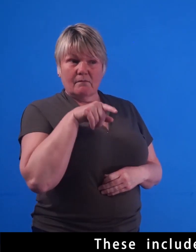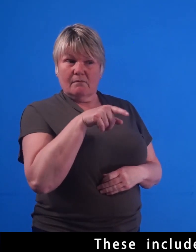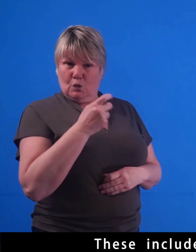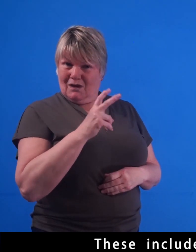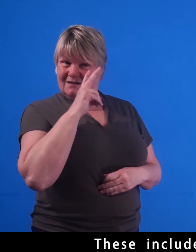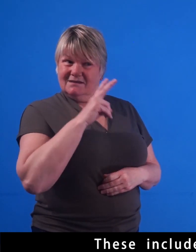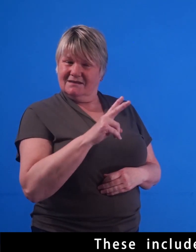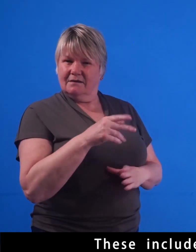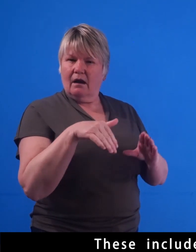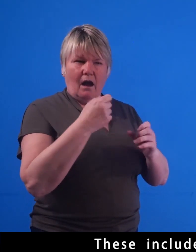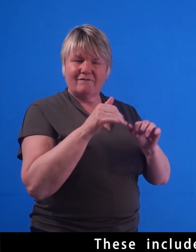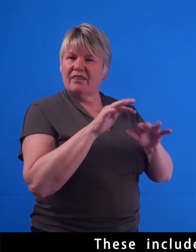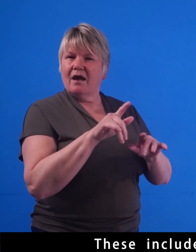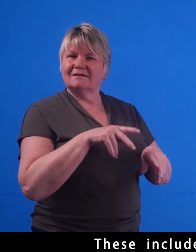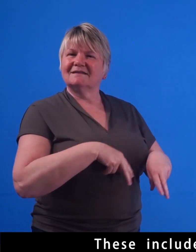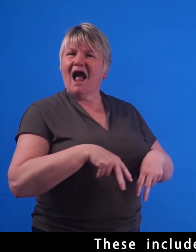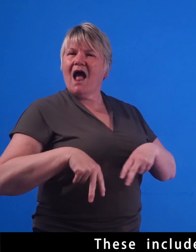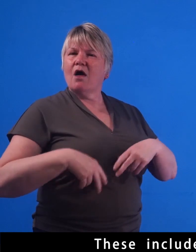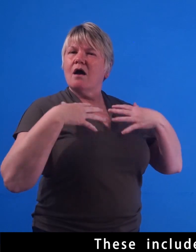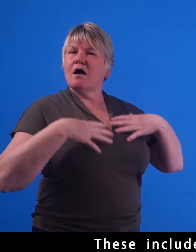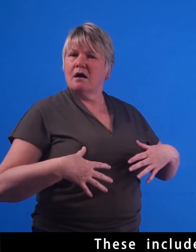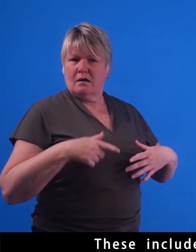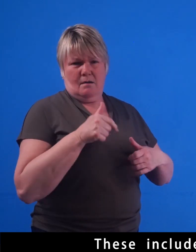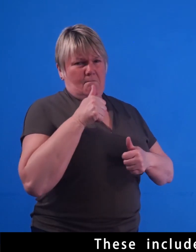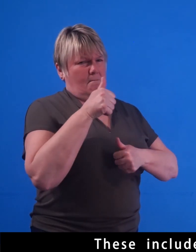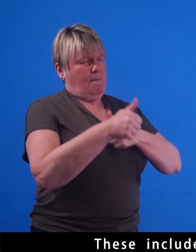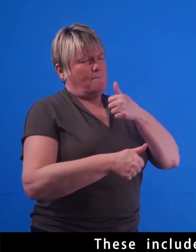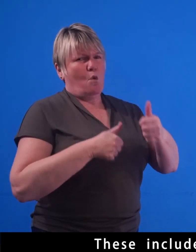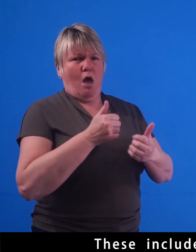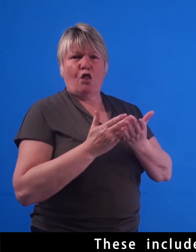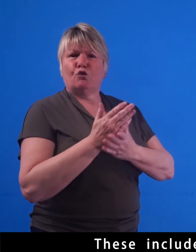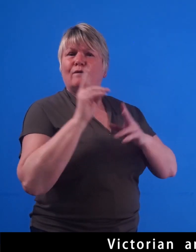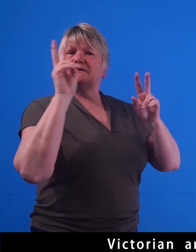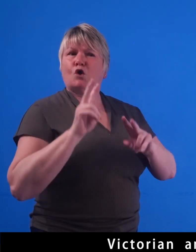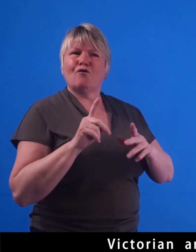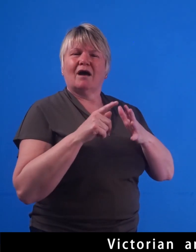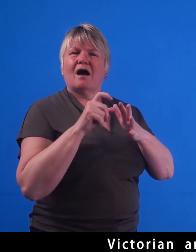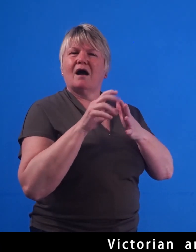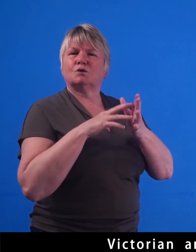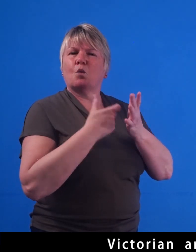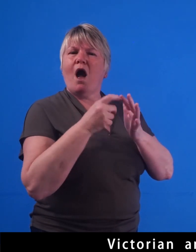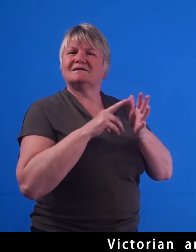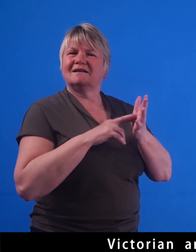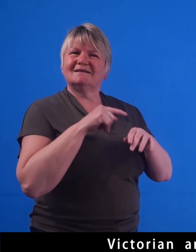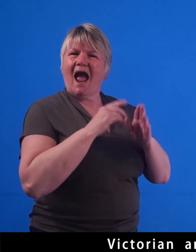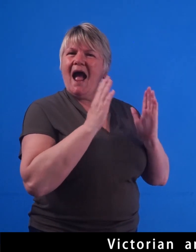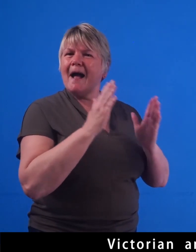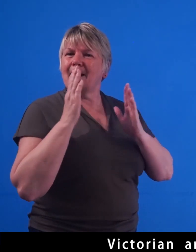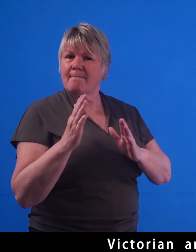These include the sailor suit, which was a very popular outfit throughout the Victorian and Edwardian periods for